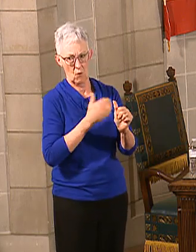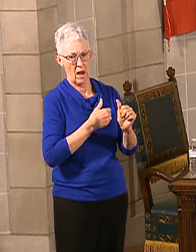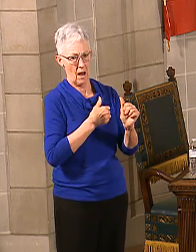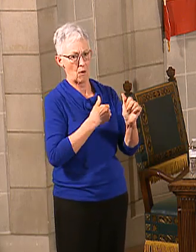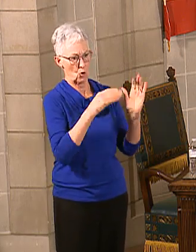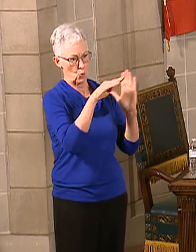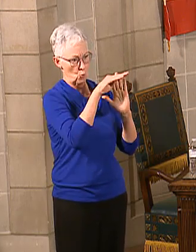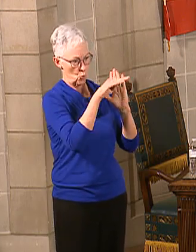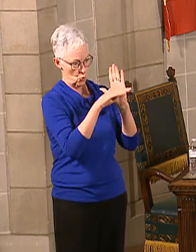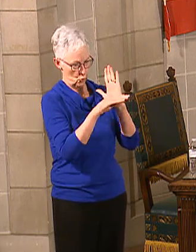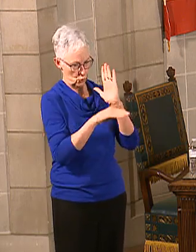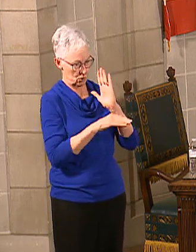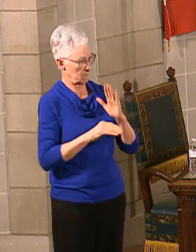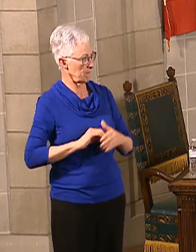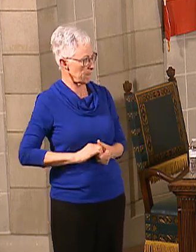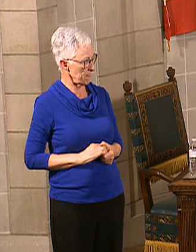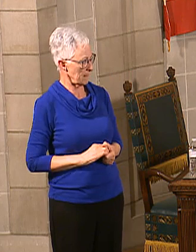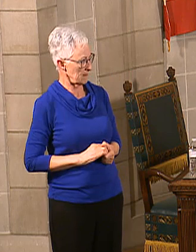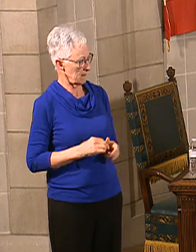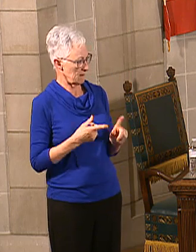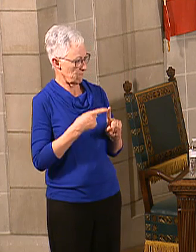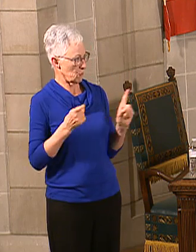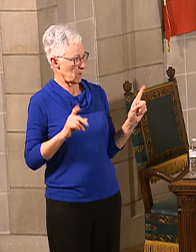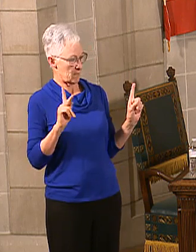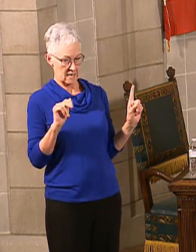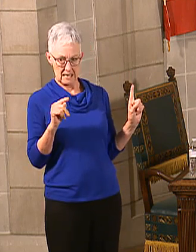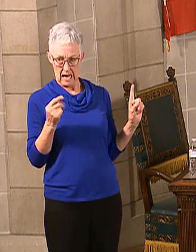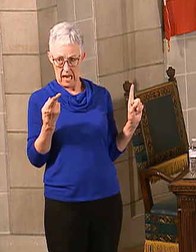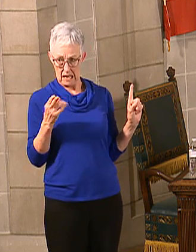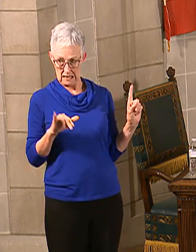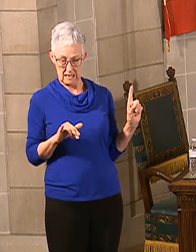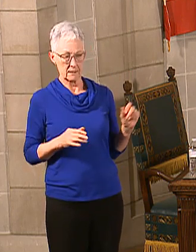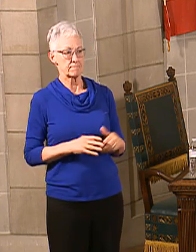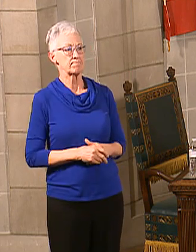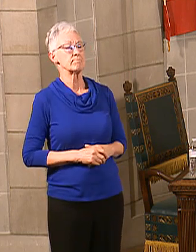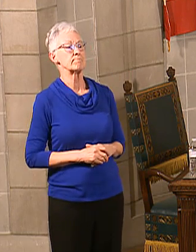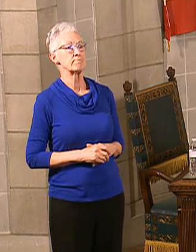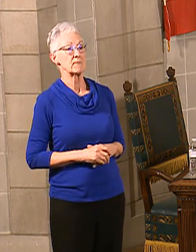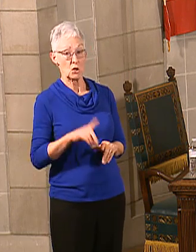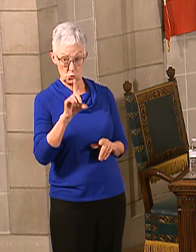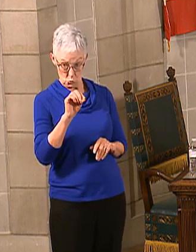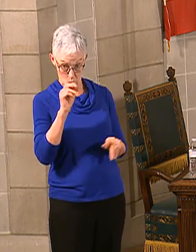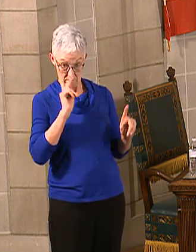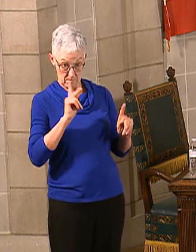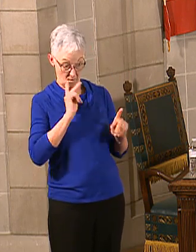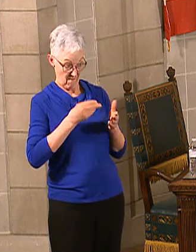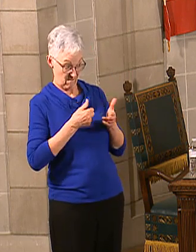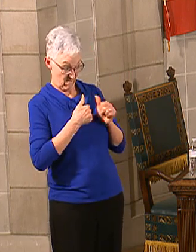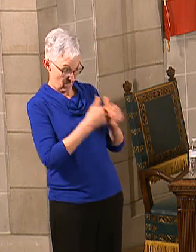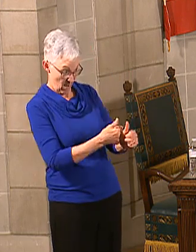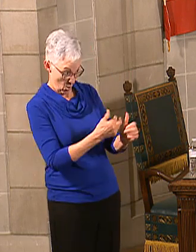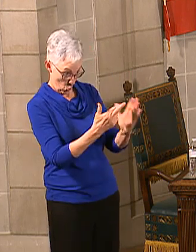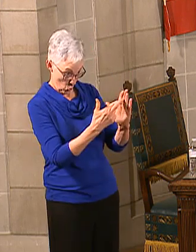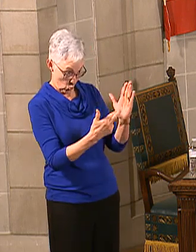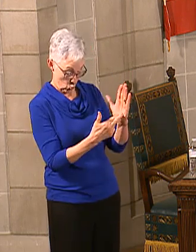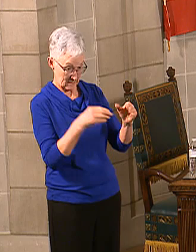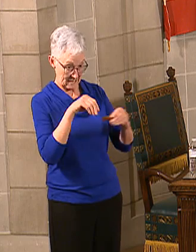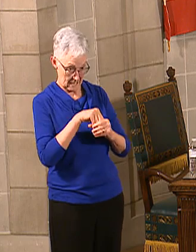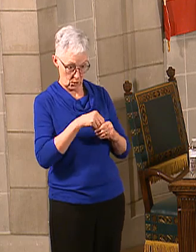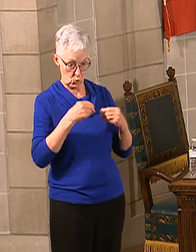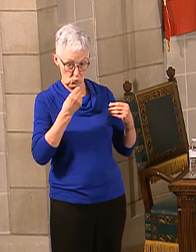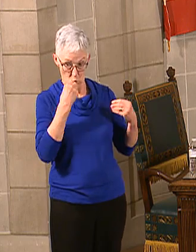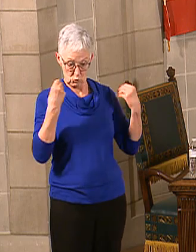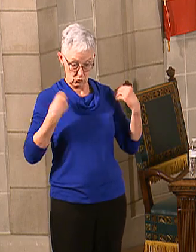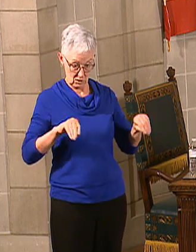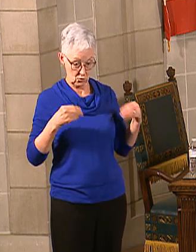This one's actually for Kathy from Grant Schulte again. Are customers following the social distancing guidelines in the grocery stores? Have your members had any problems with large